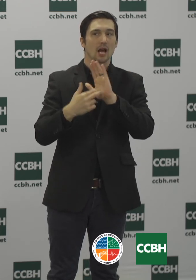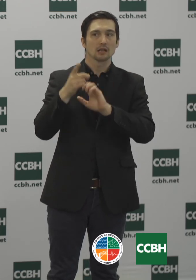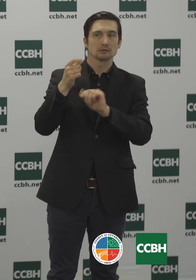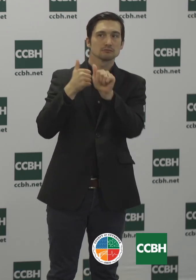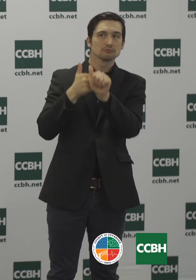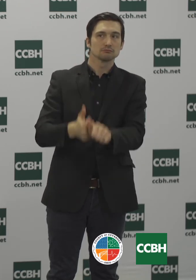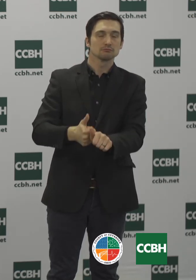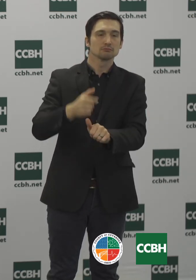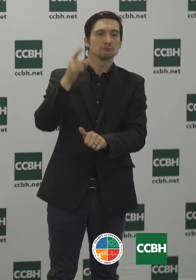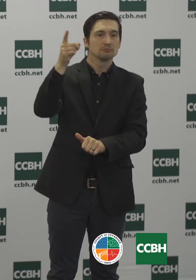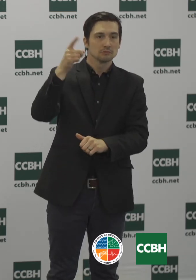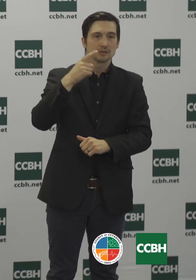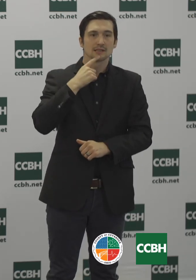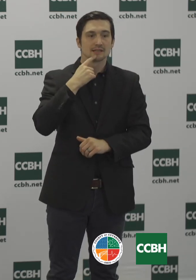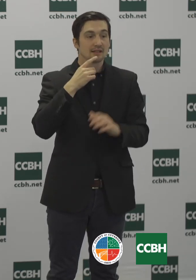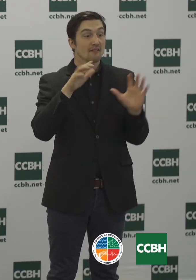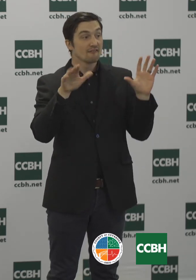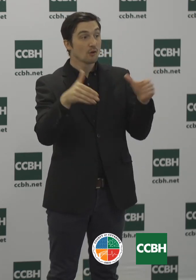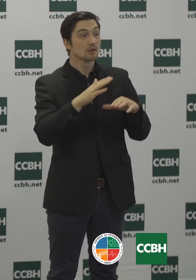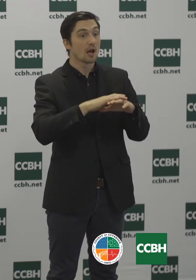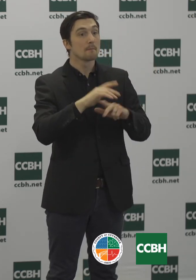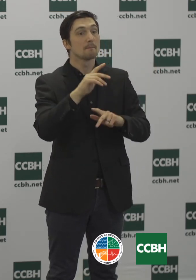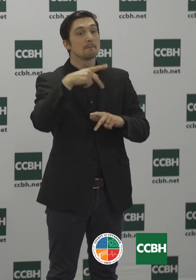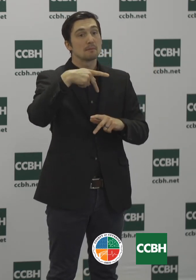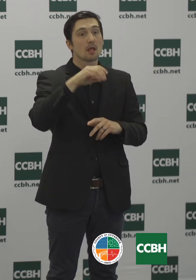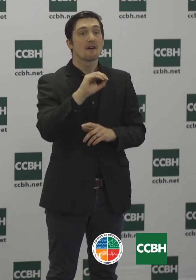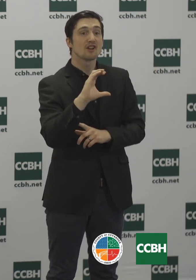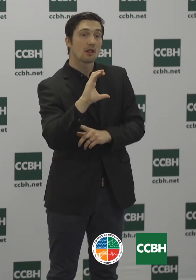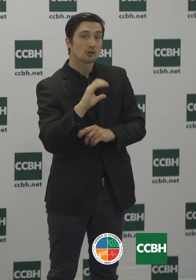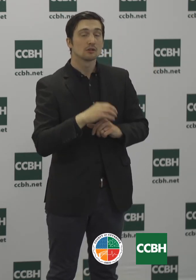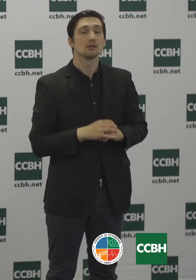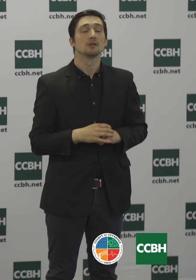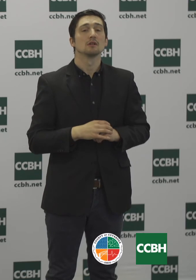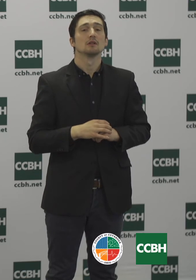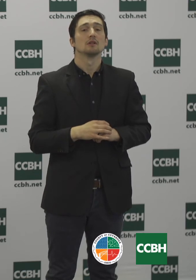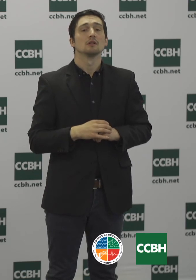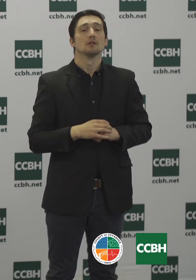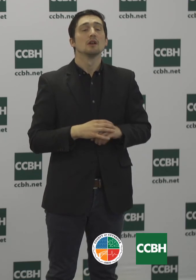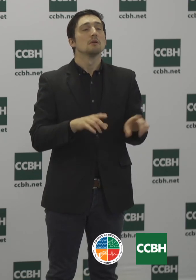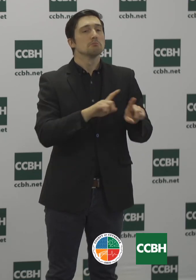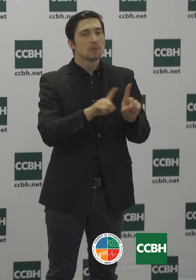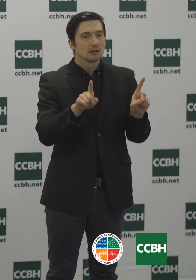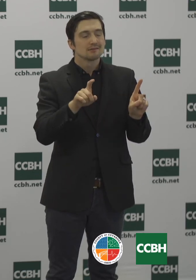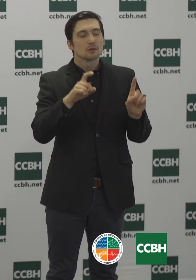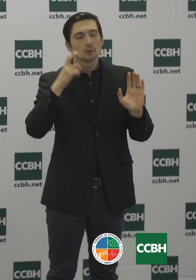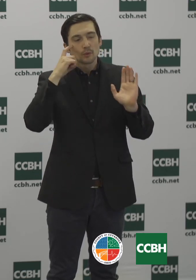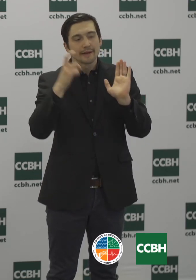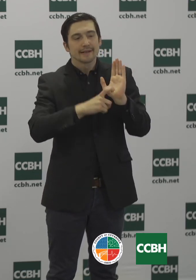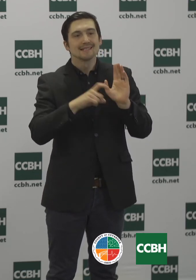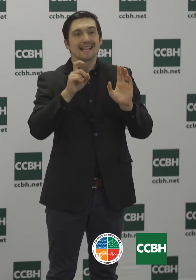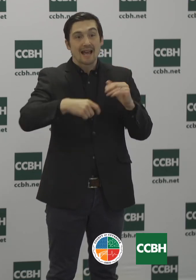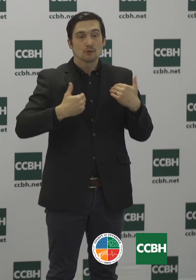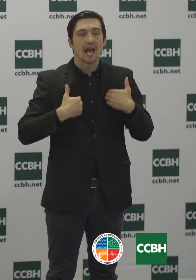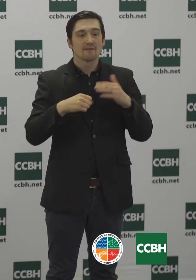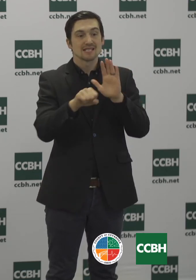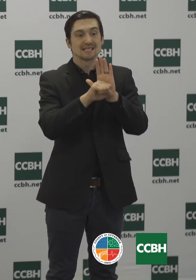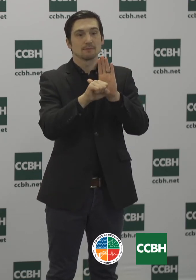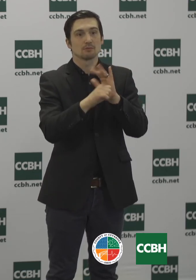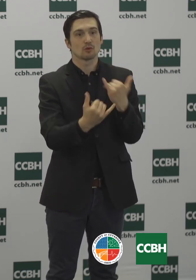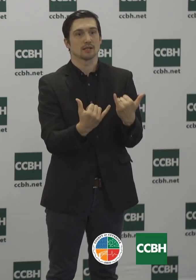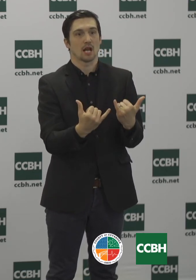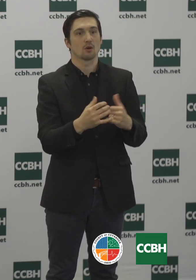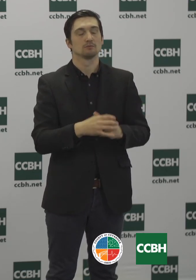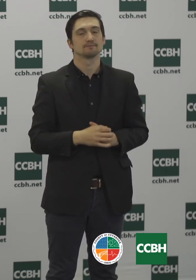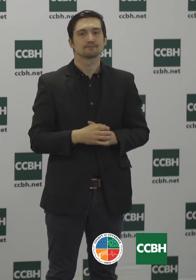focus on people of color, but also recognize that they need to have symptoms at this time. We still do not